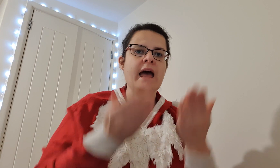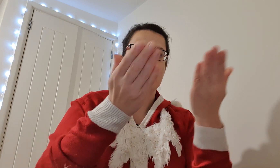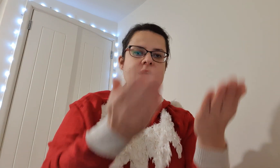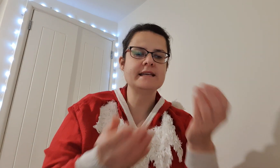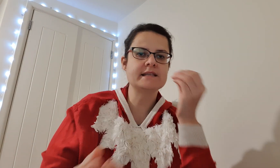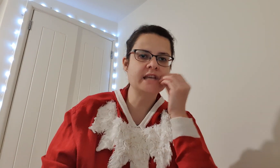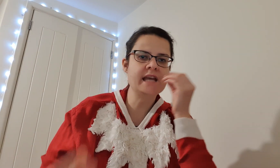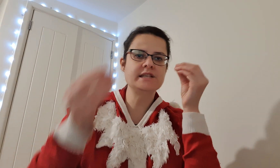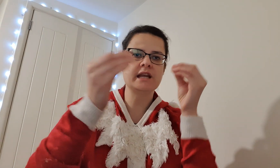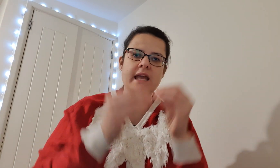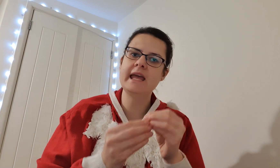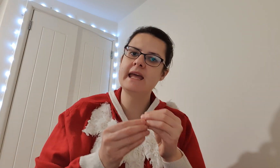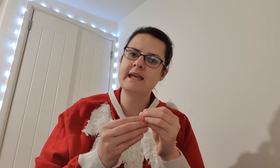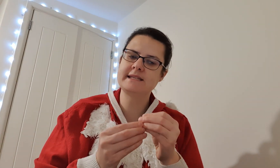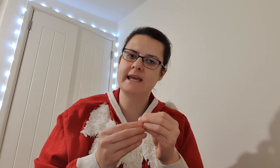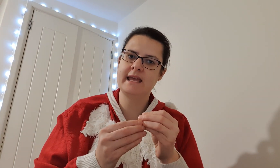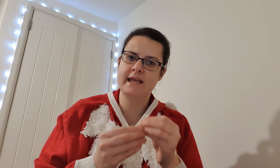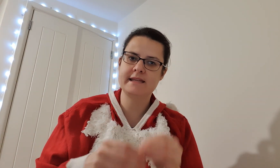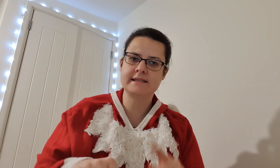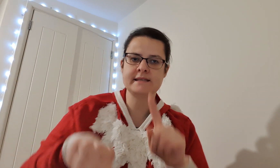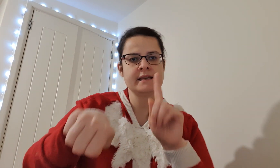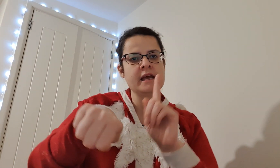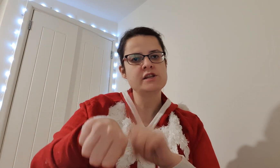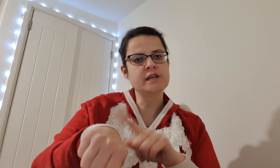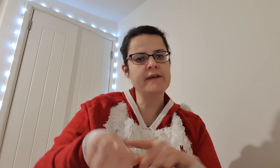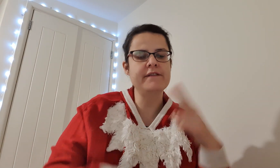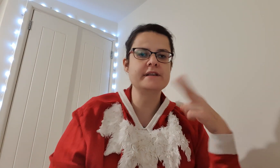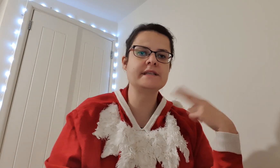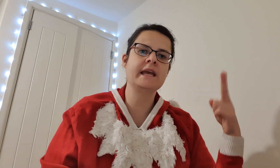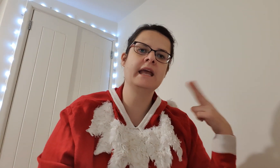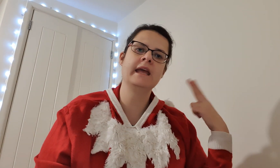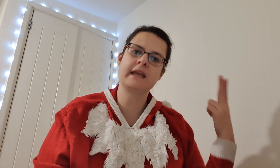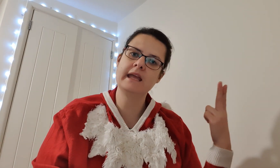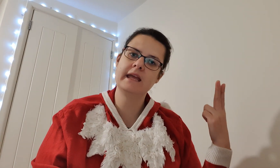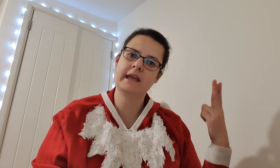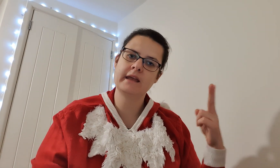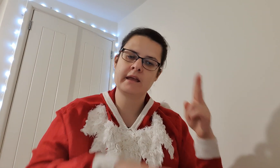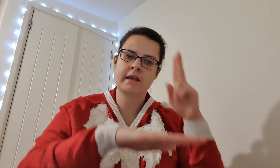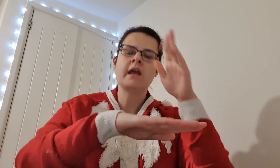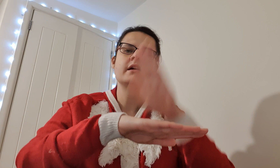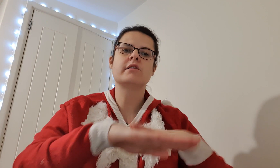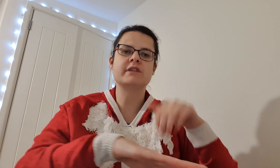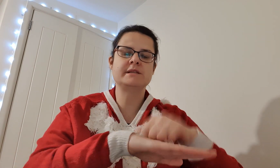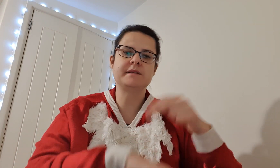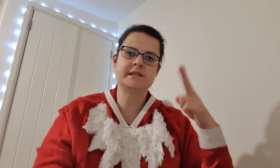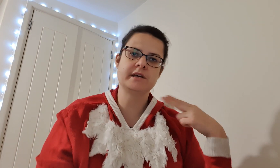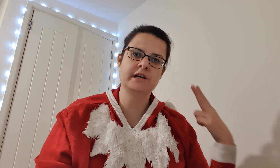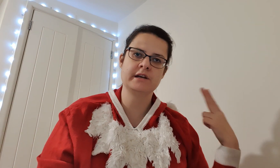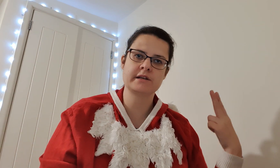and exchanging kisses. Time for singing Christmas songs.